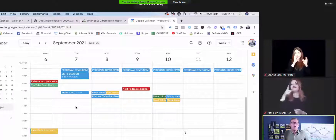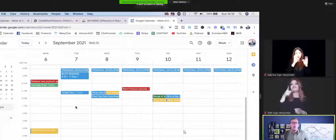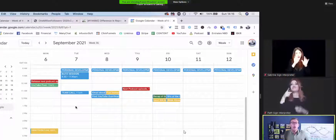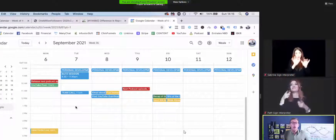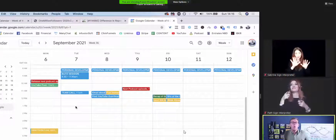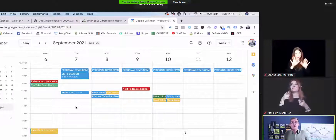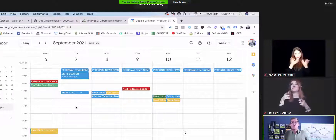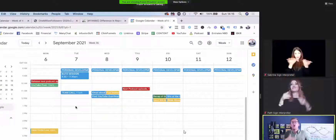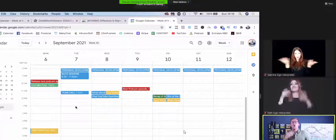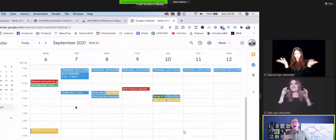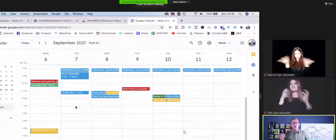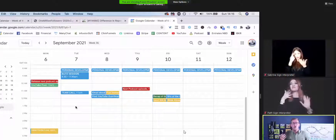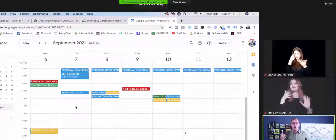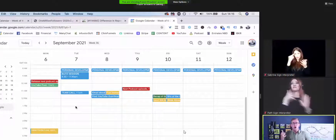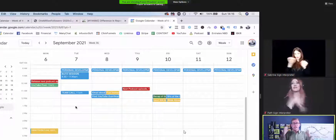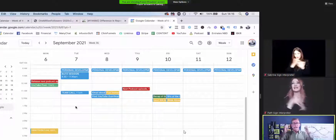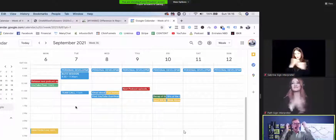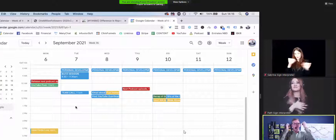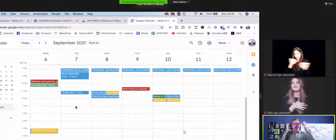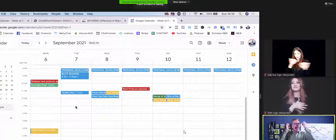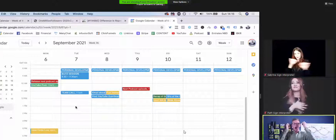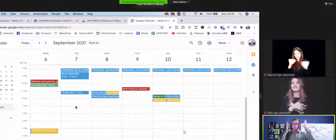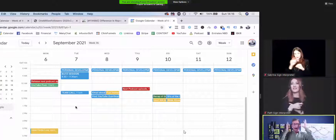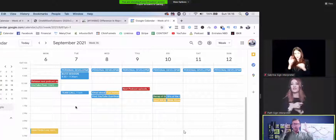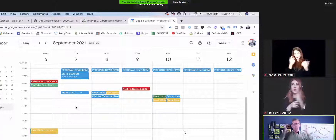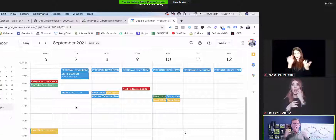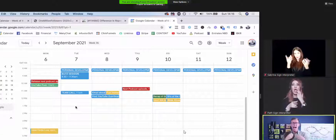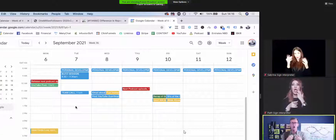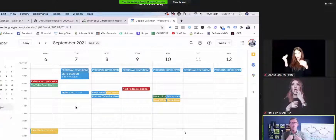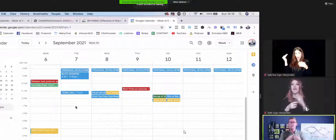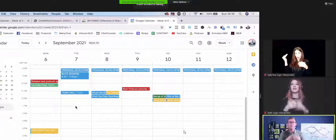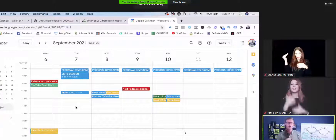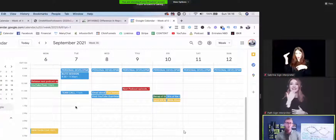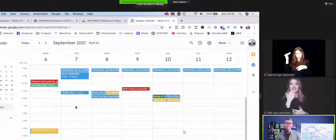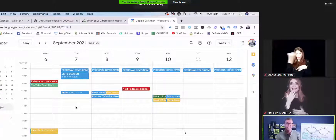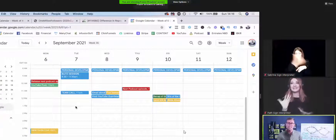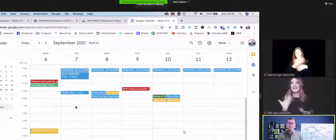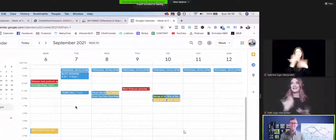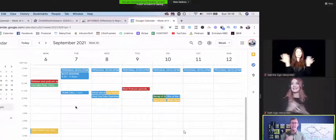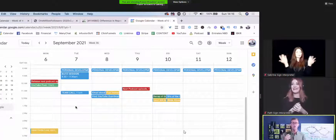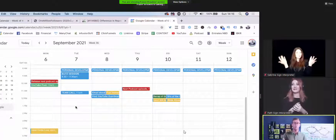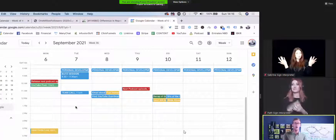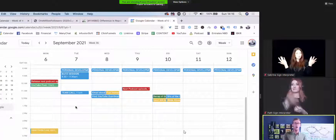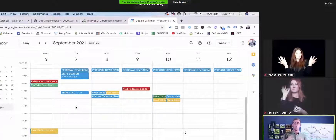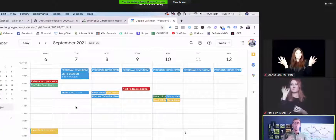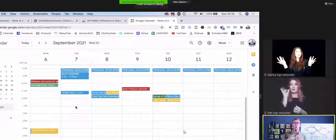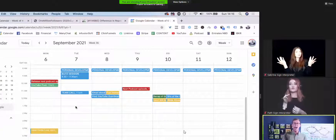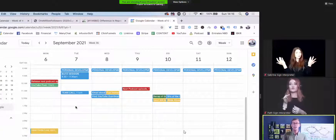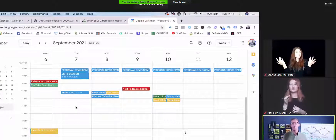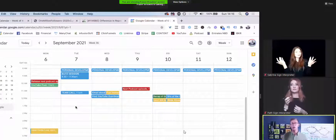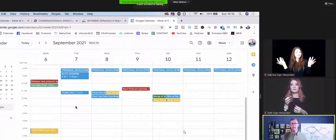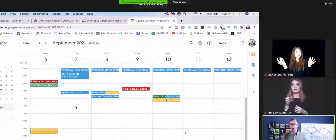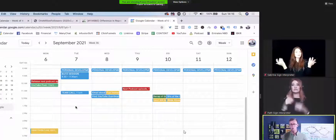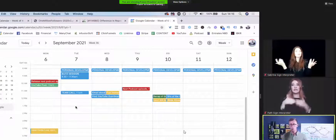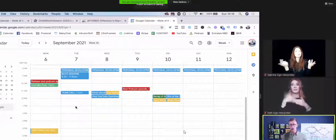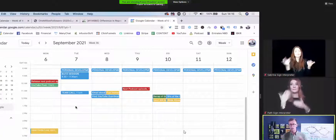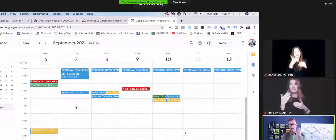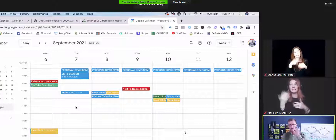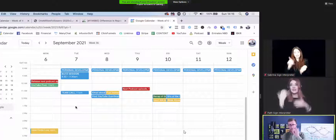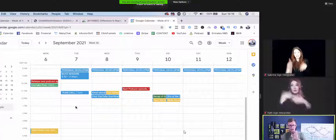crashes. We crash. We get overwhelmed. We get angry and frustrated and desperate when we get